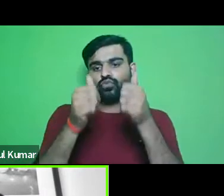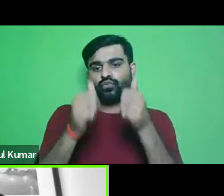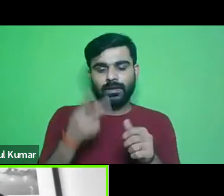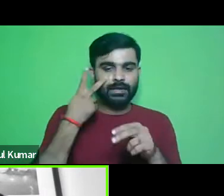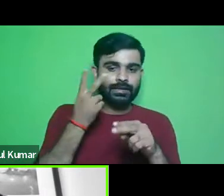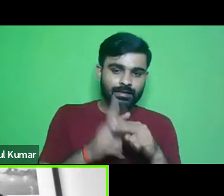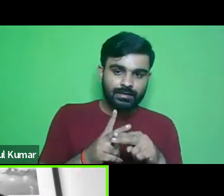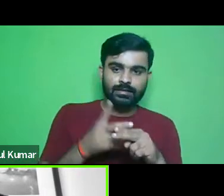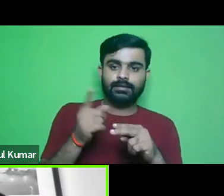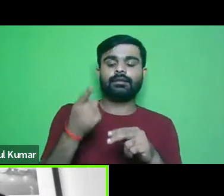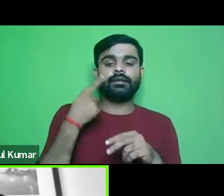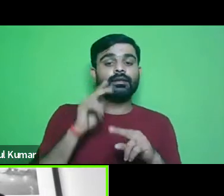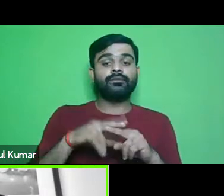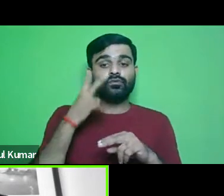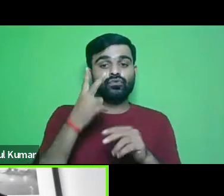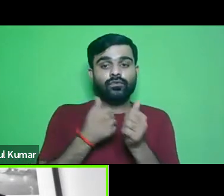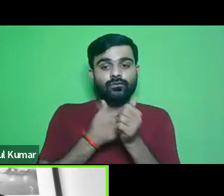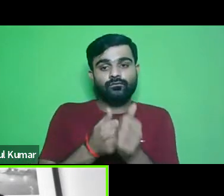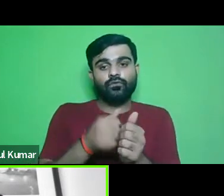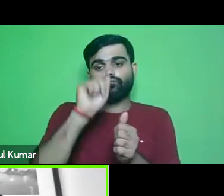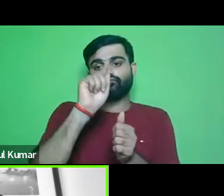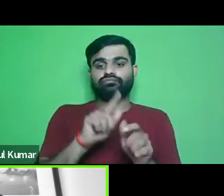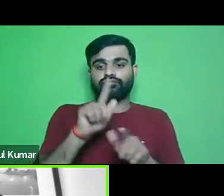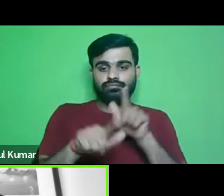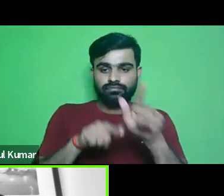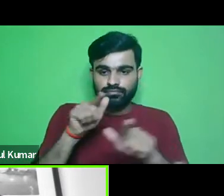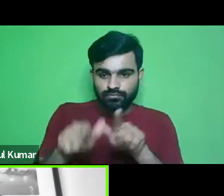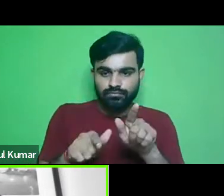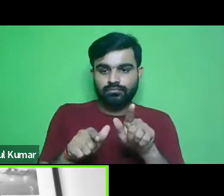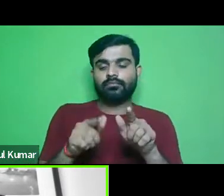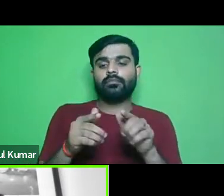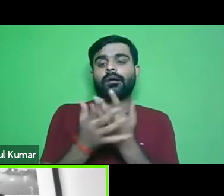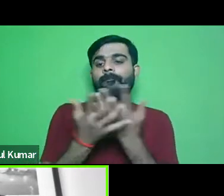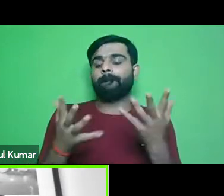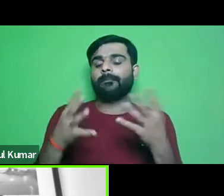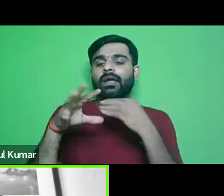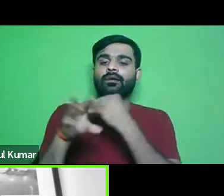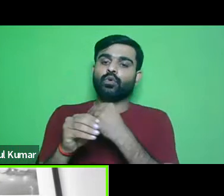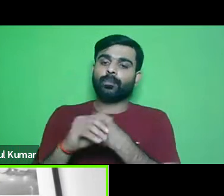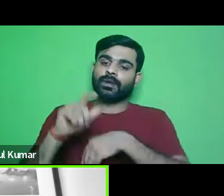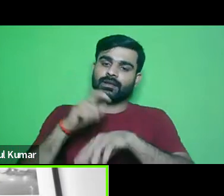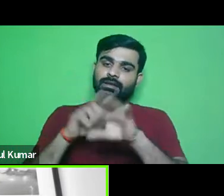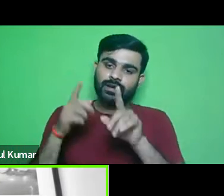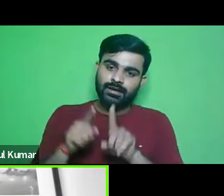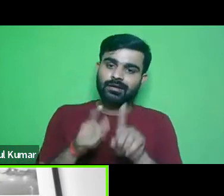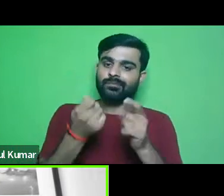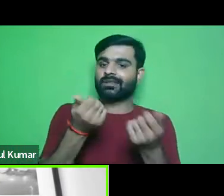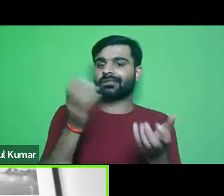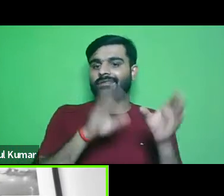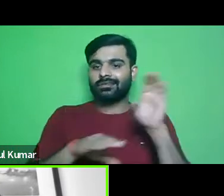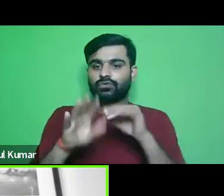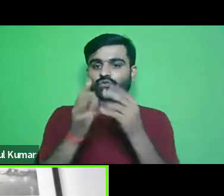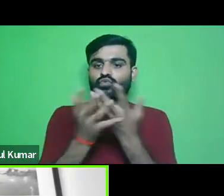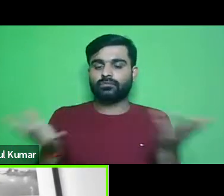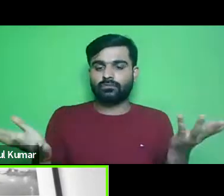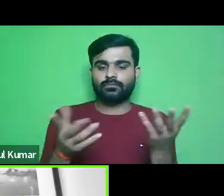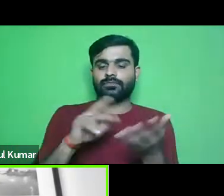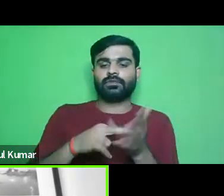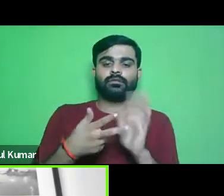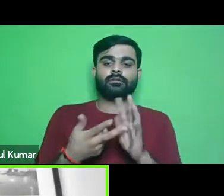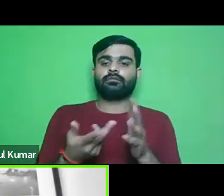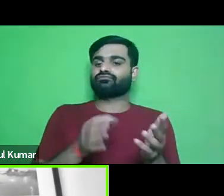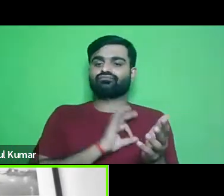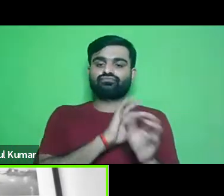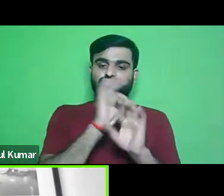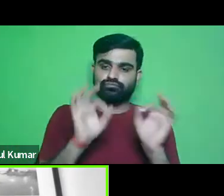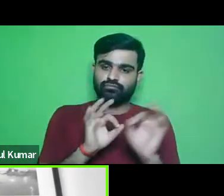but if you follow certain steps, which probably add time and cost money and resources, like that